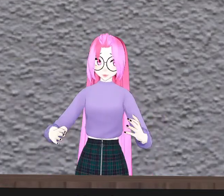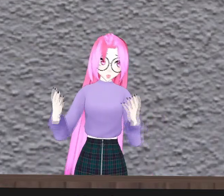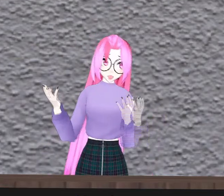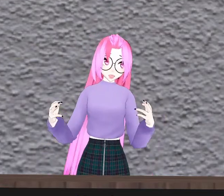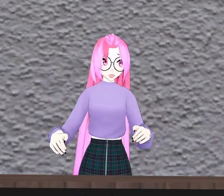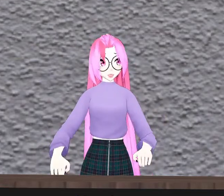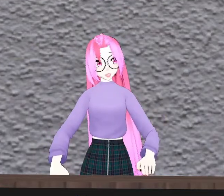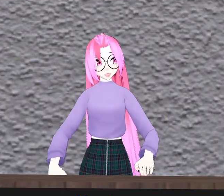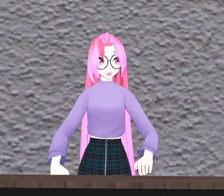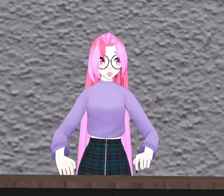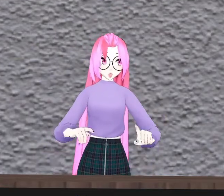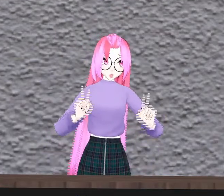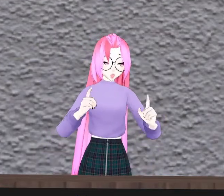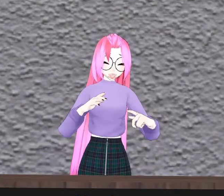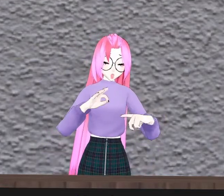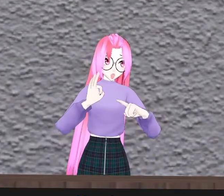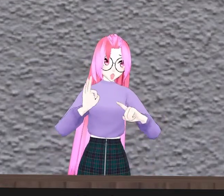we don't need special treatment most of the time.